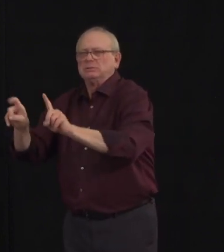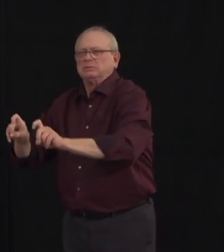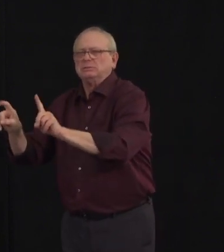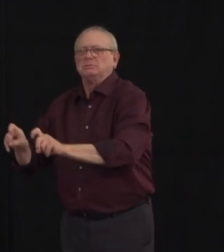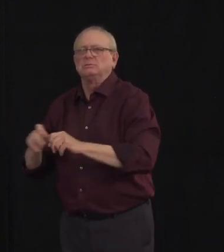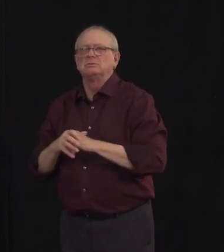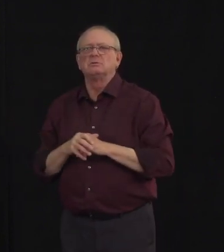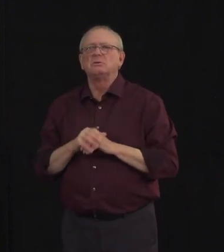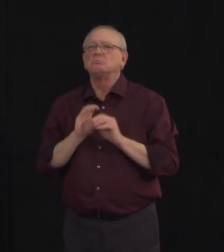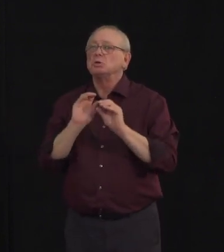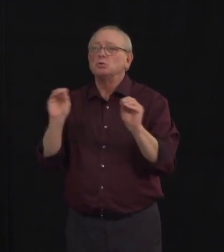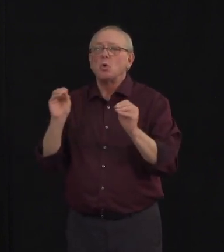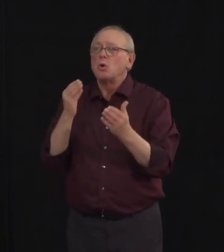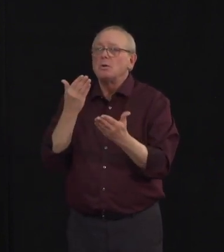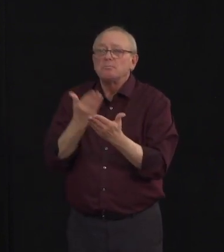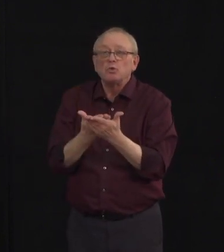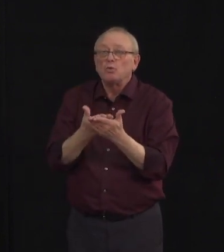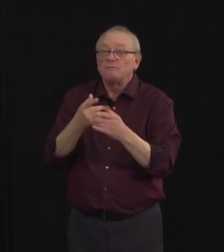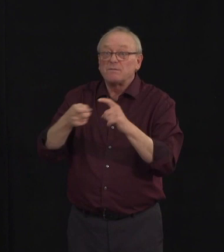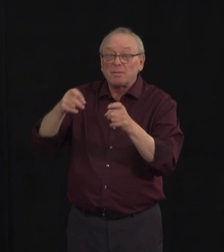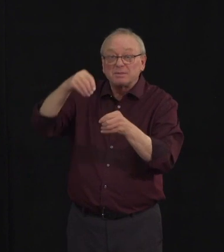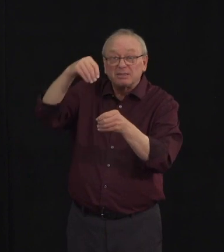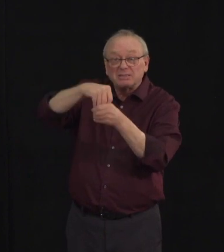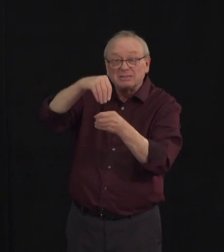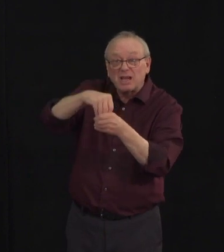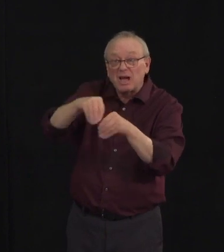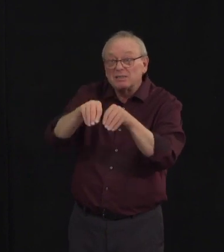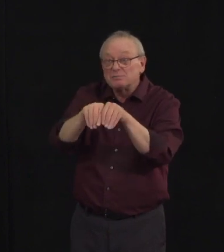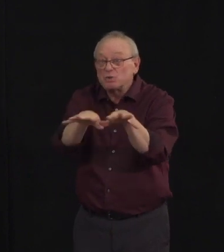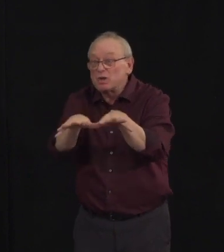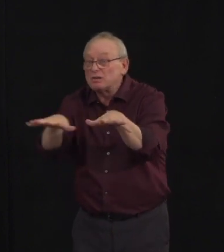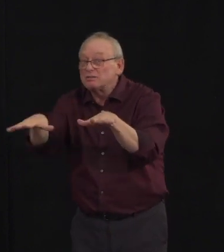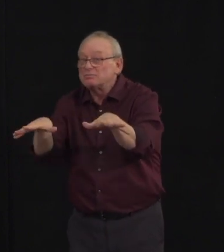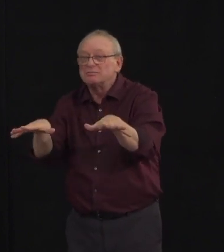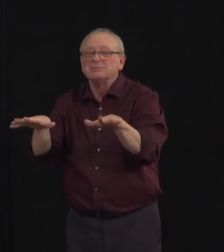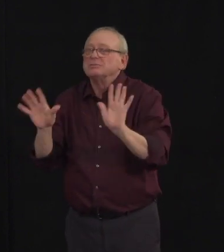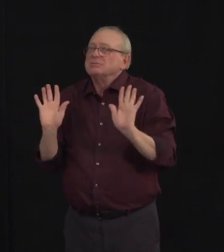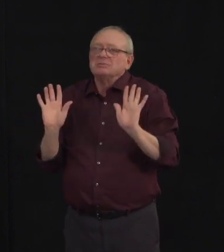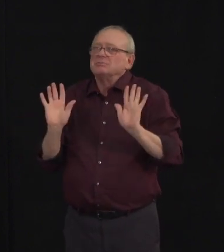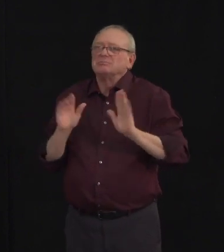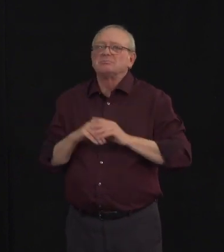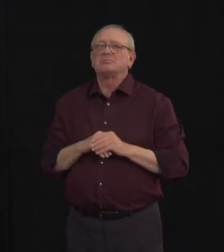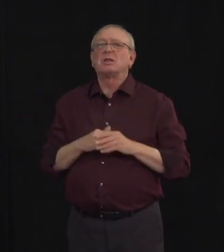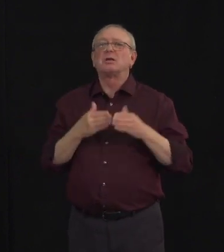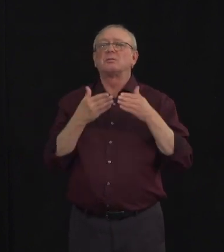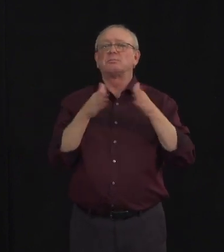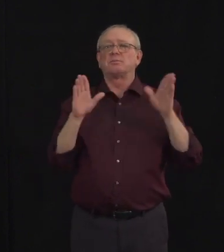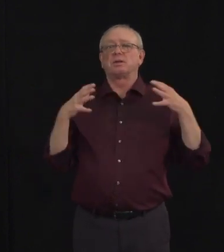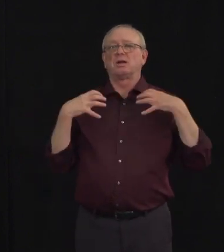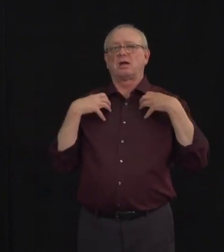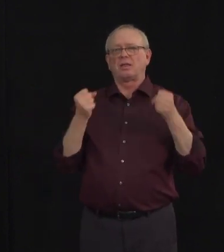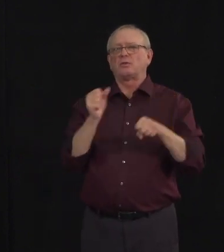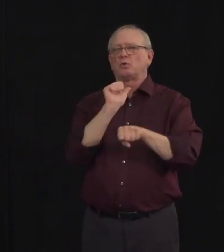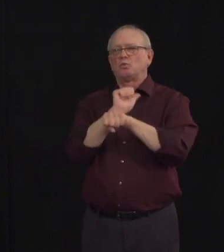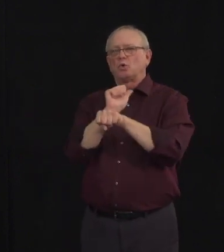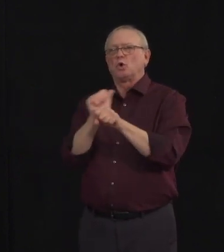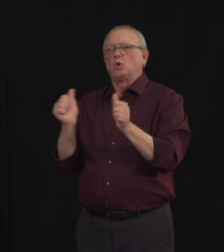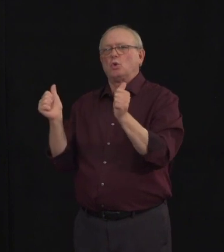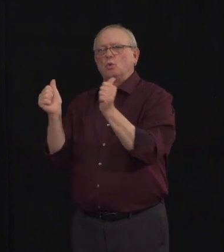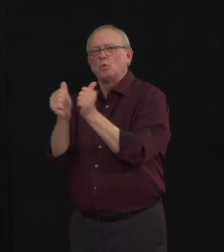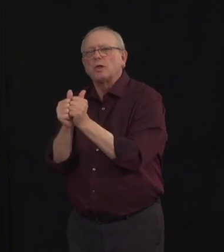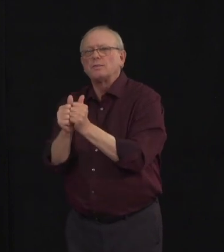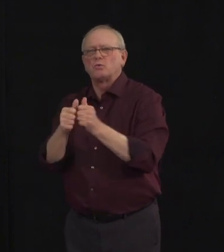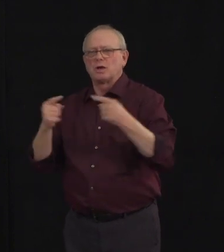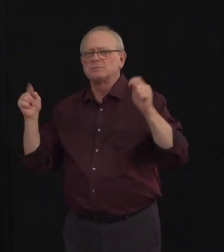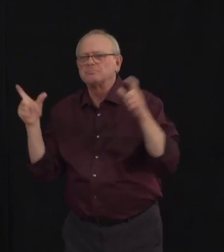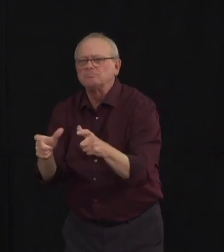continue to respond to each outbreak, contain the spread, and ensure all public health measures are enforced and being taken